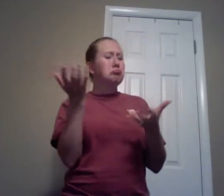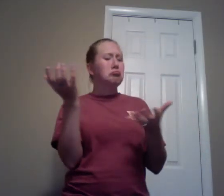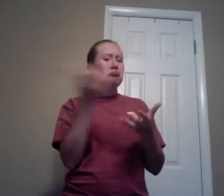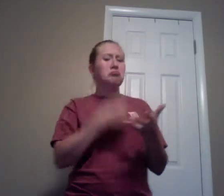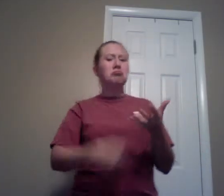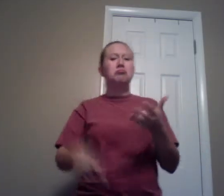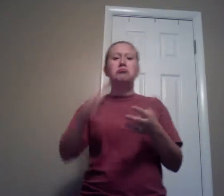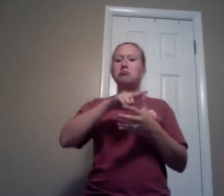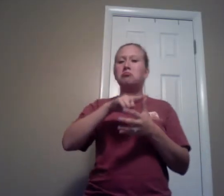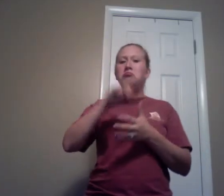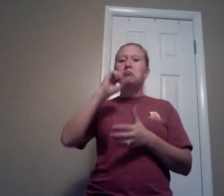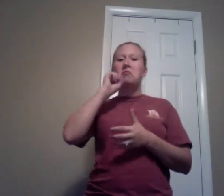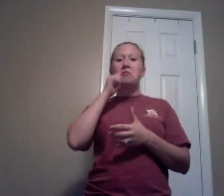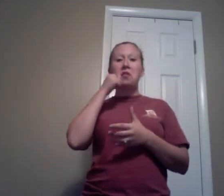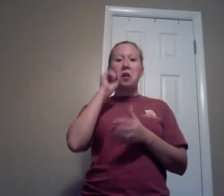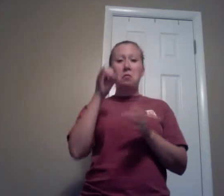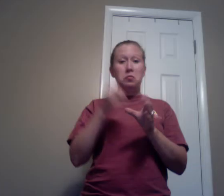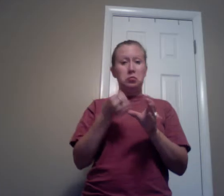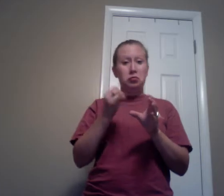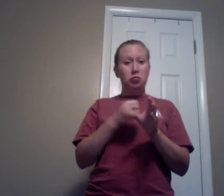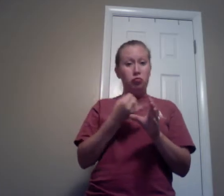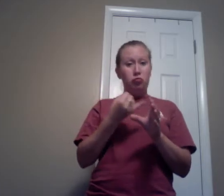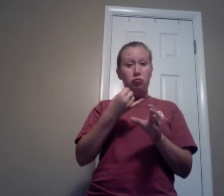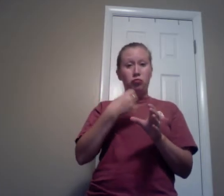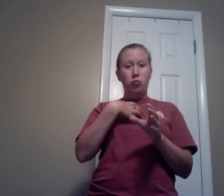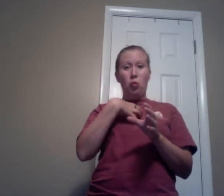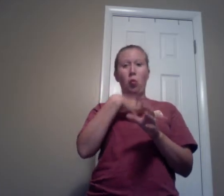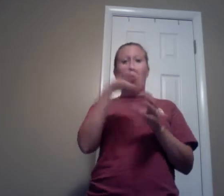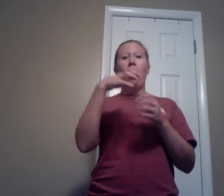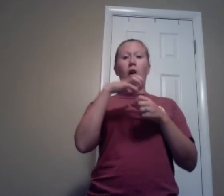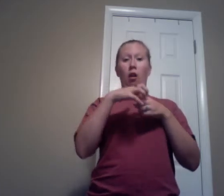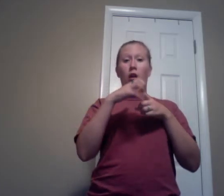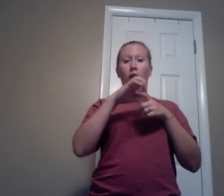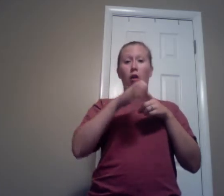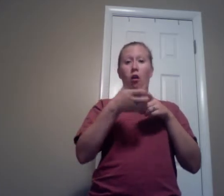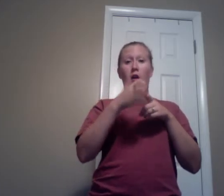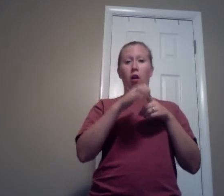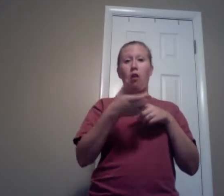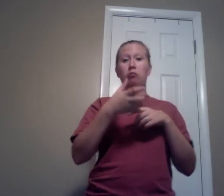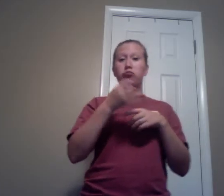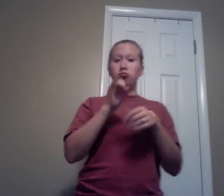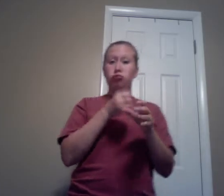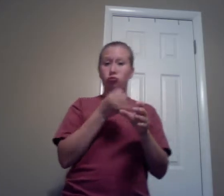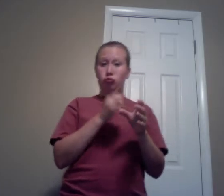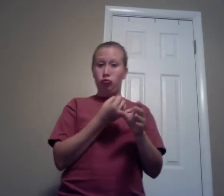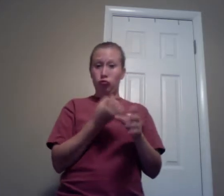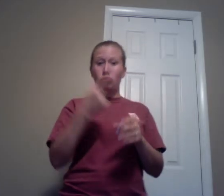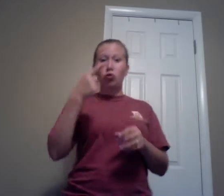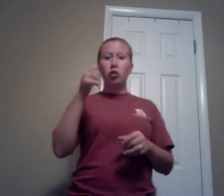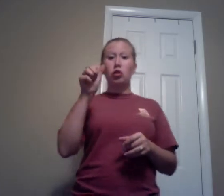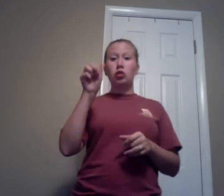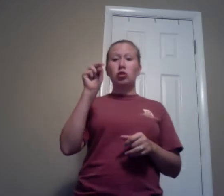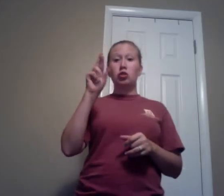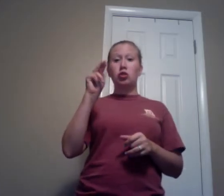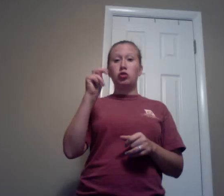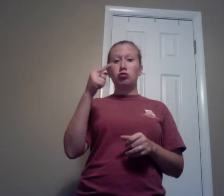apple juice, white grape juice, ginger ale, other clear drinks, Jell-O,